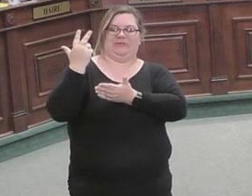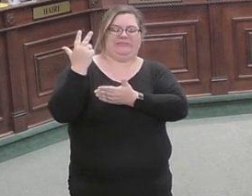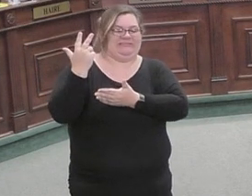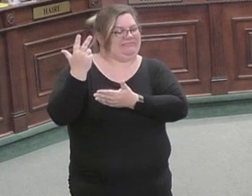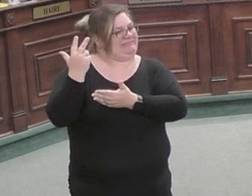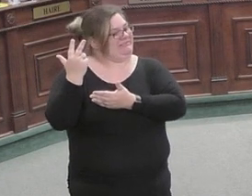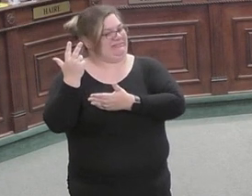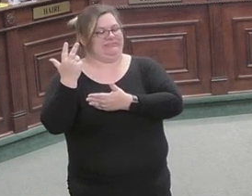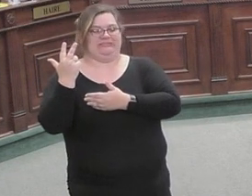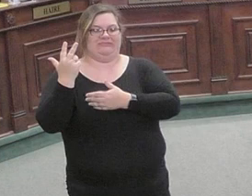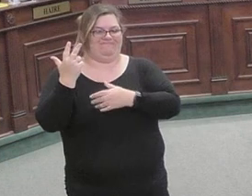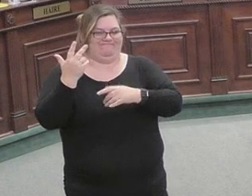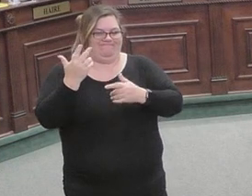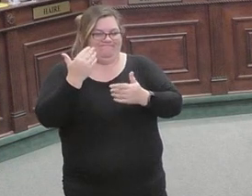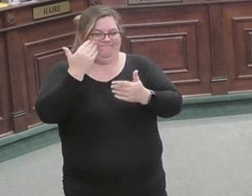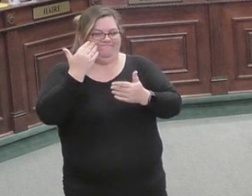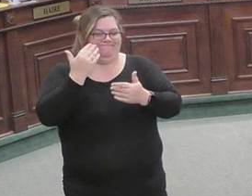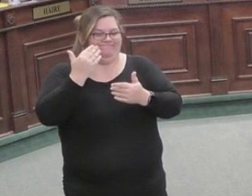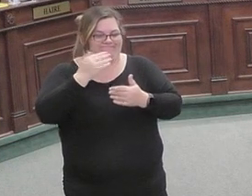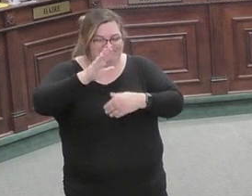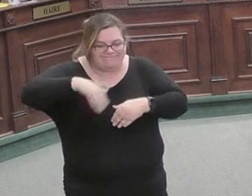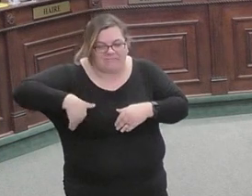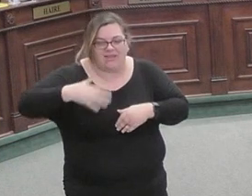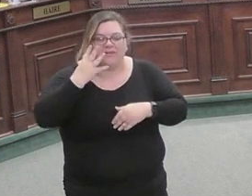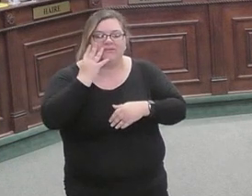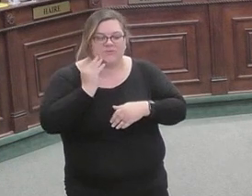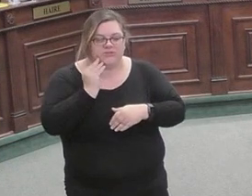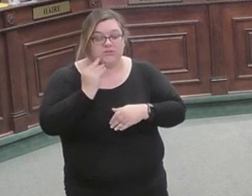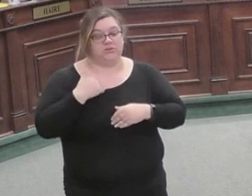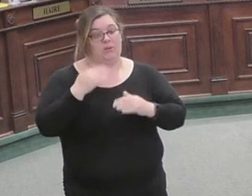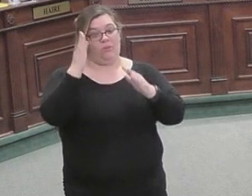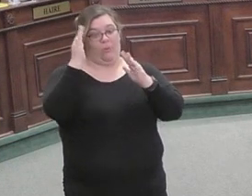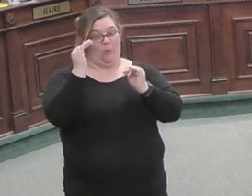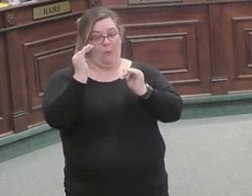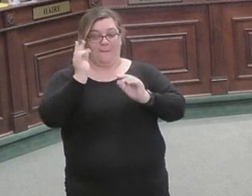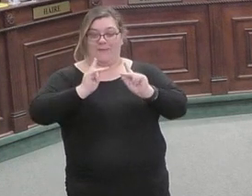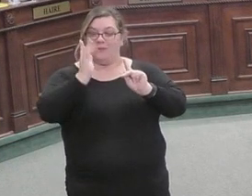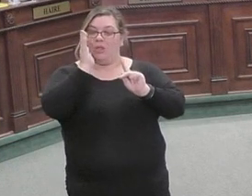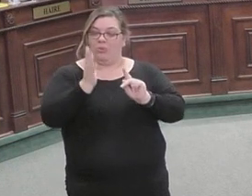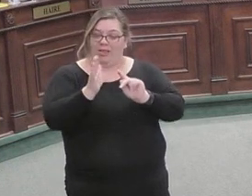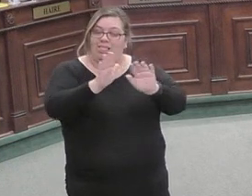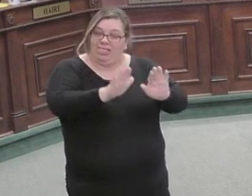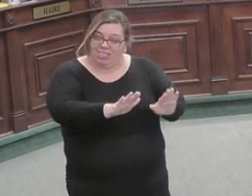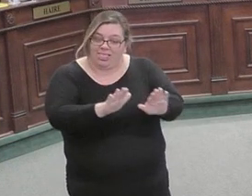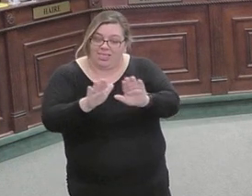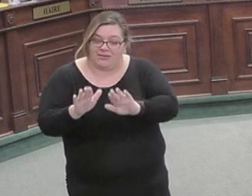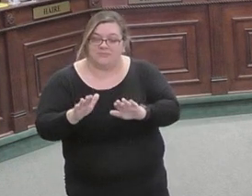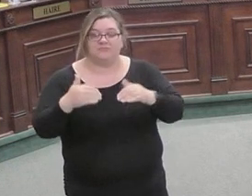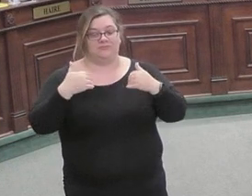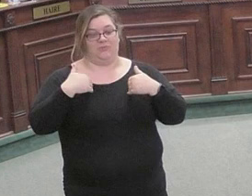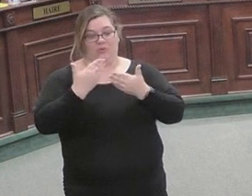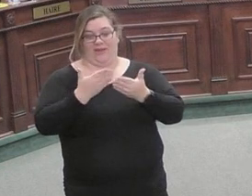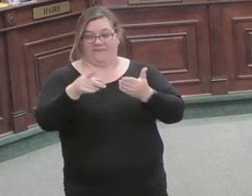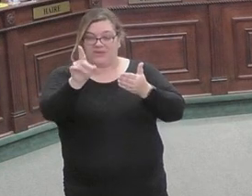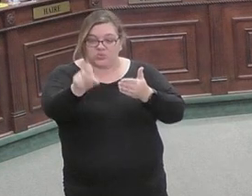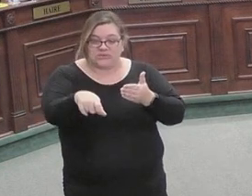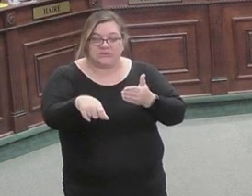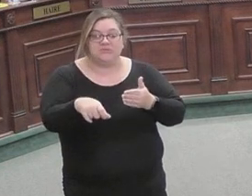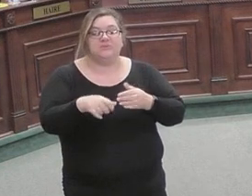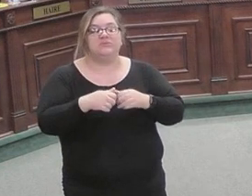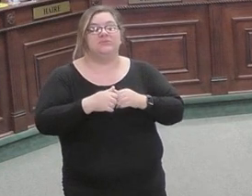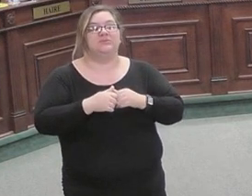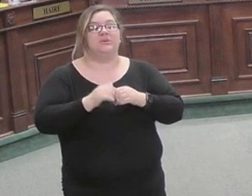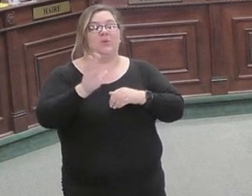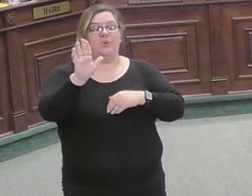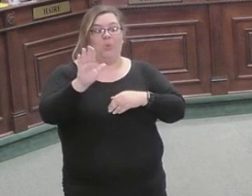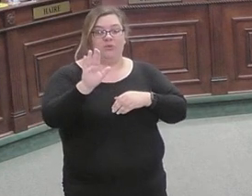I'm hopeful that people will just settle down. You'll get the things you need. Your federal, state, and local government officials are doing